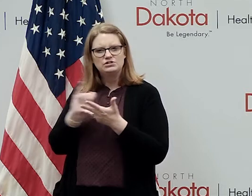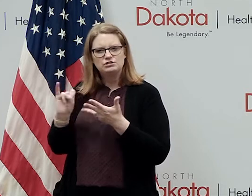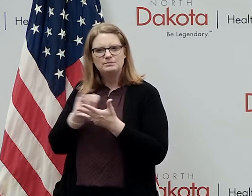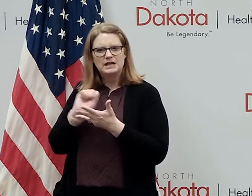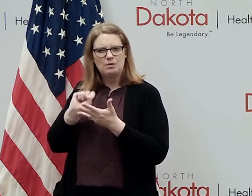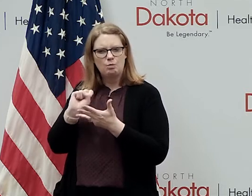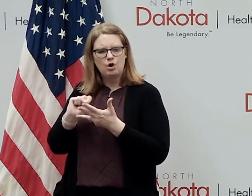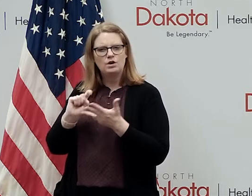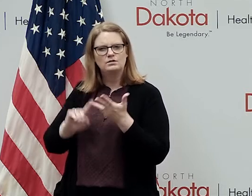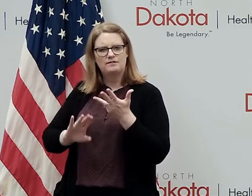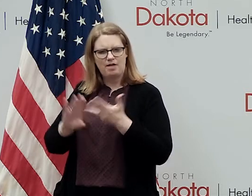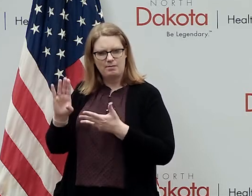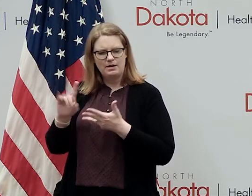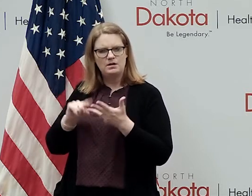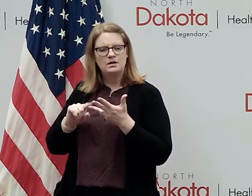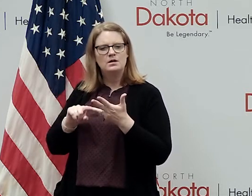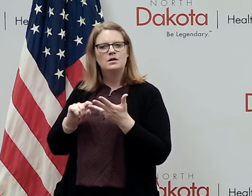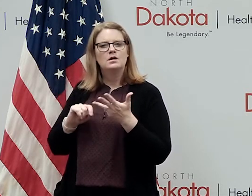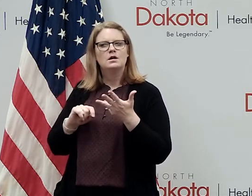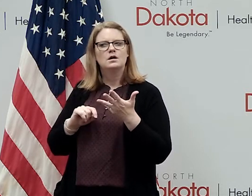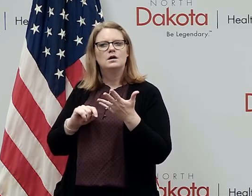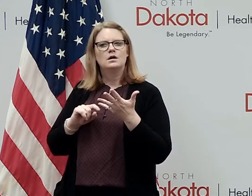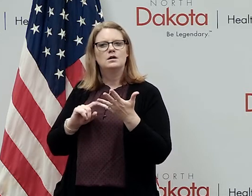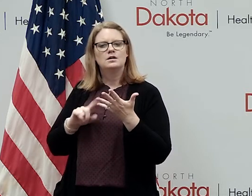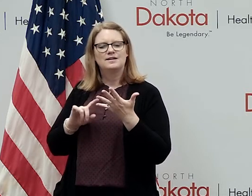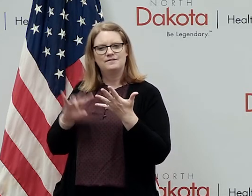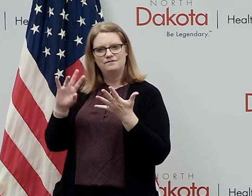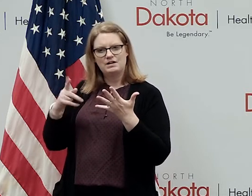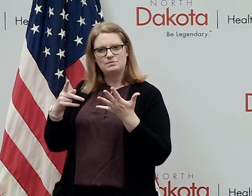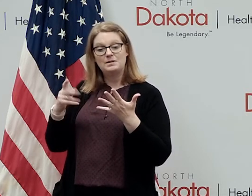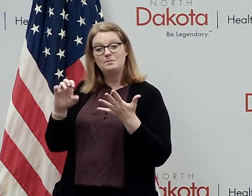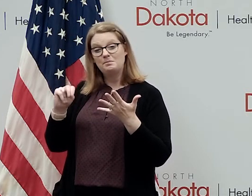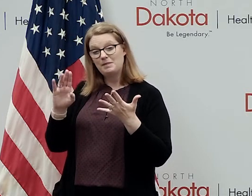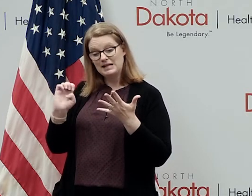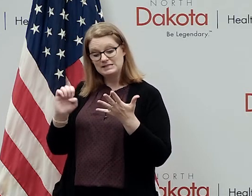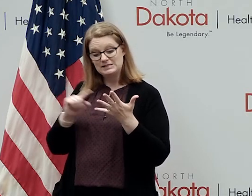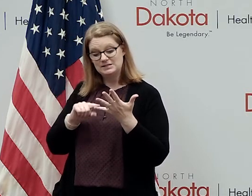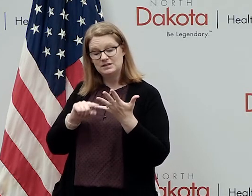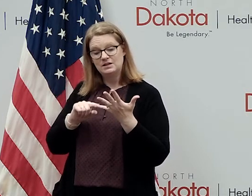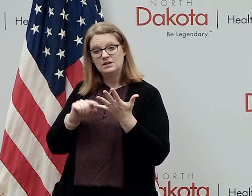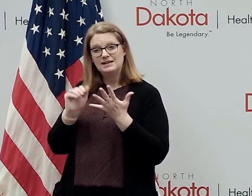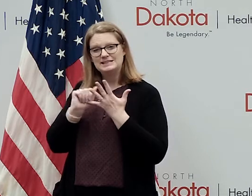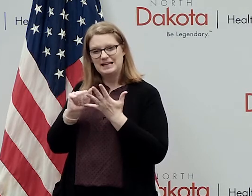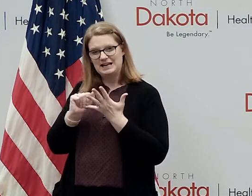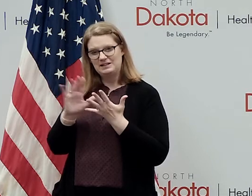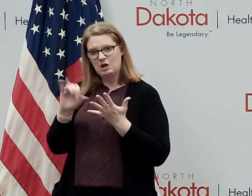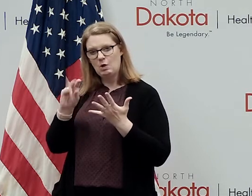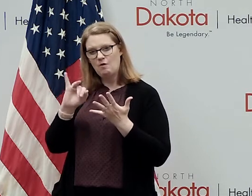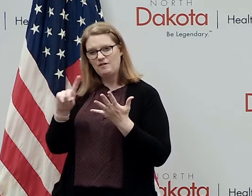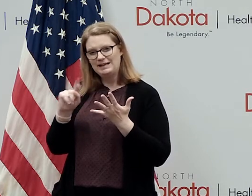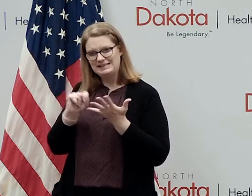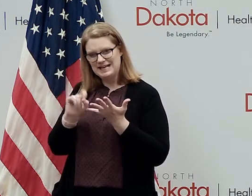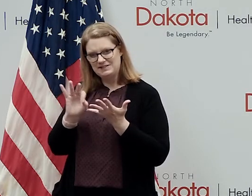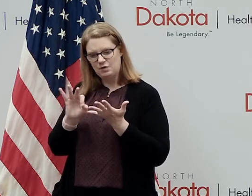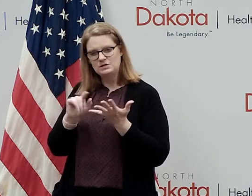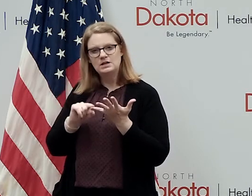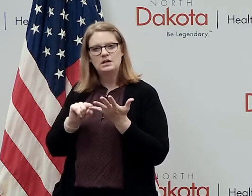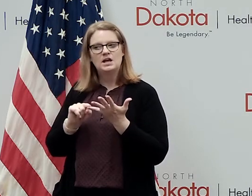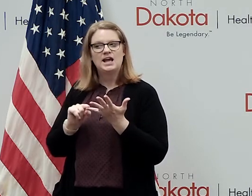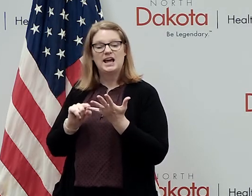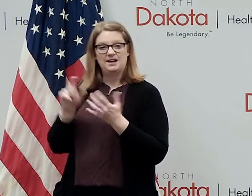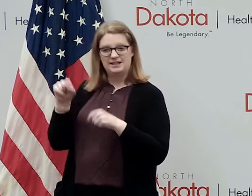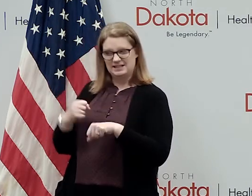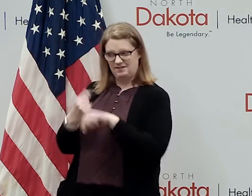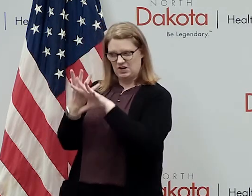workforce development, and of course Vice President Pence leading the coronavirus task force. And on this video conference call, Dr.